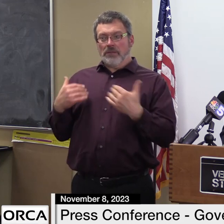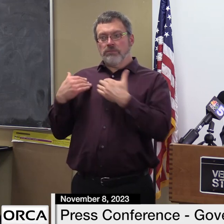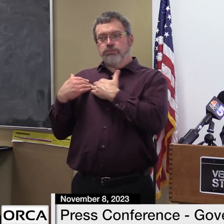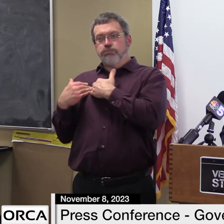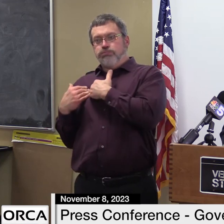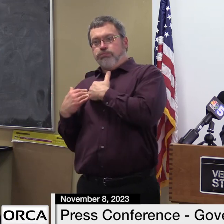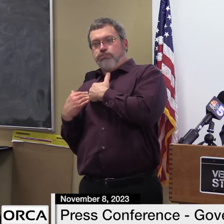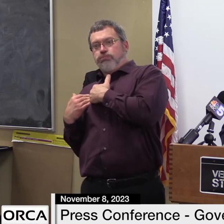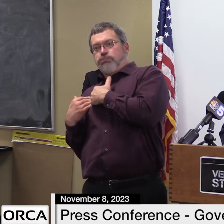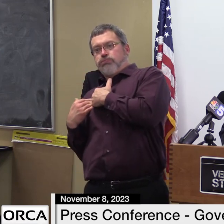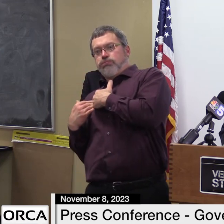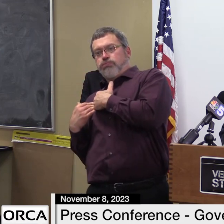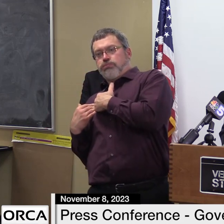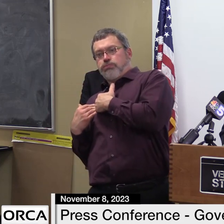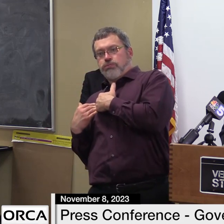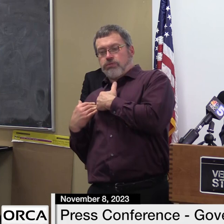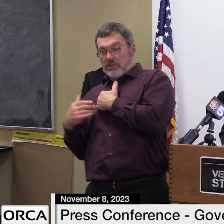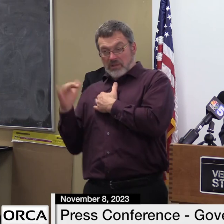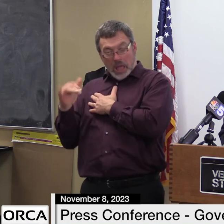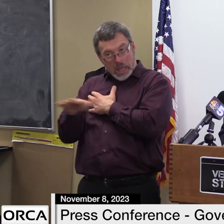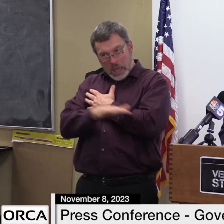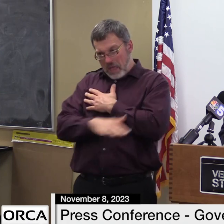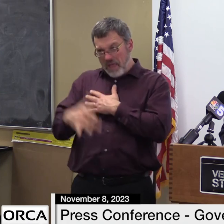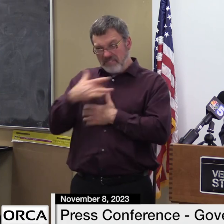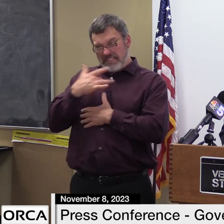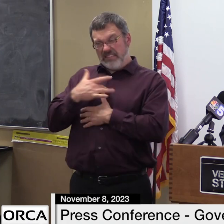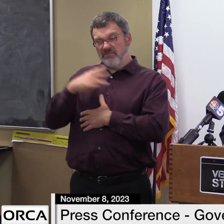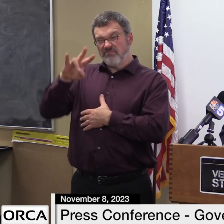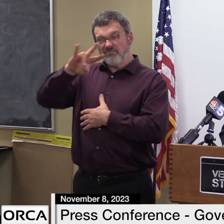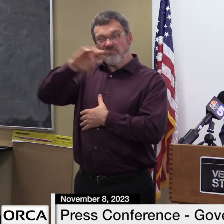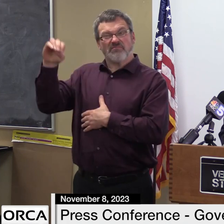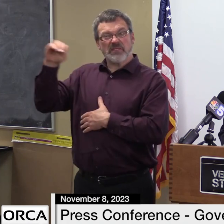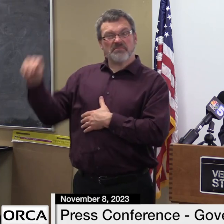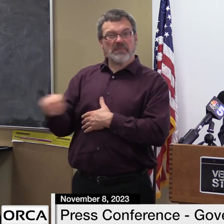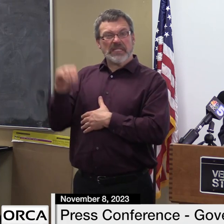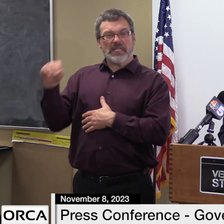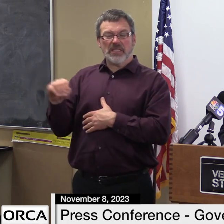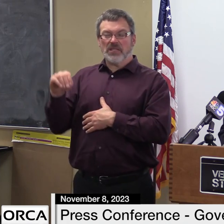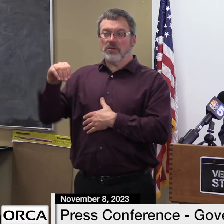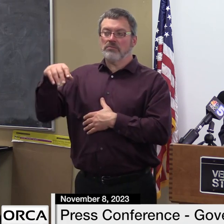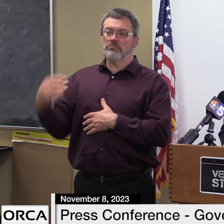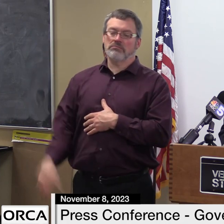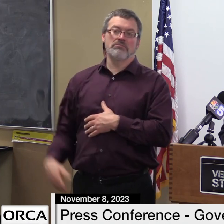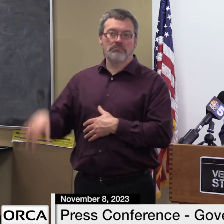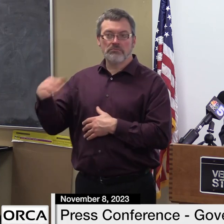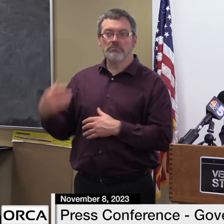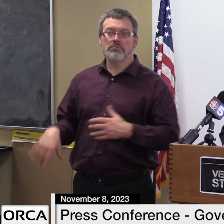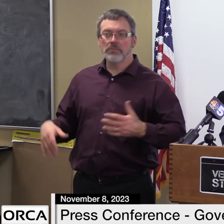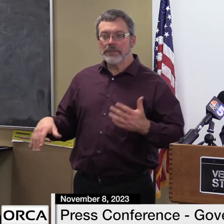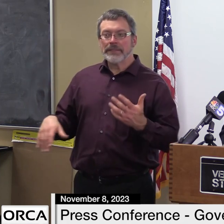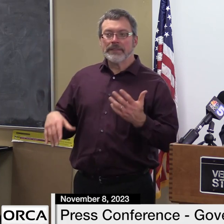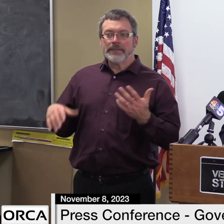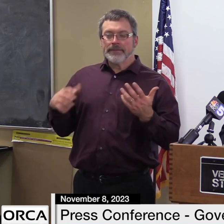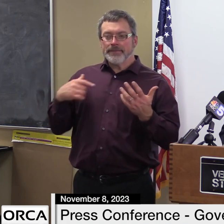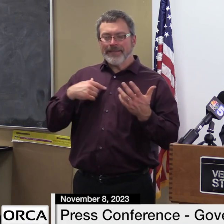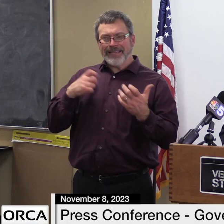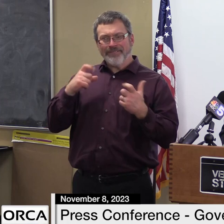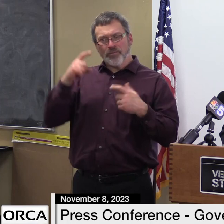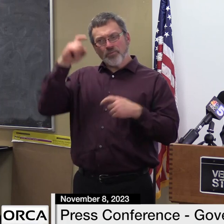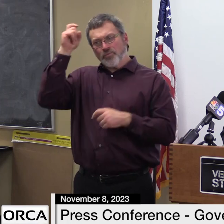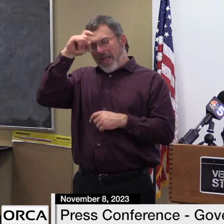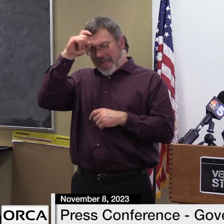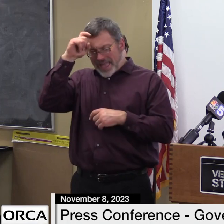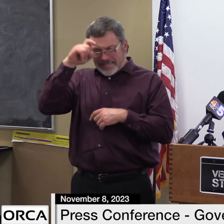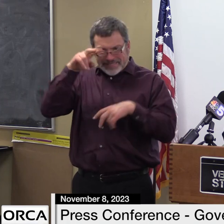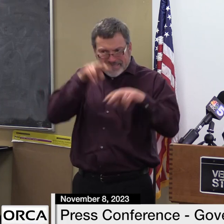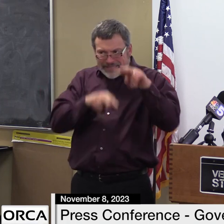$70 million. Its feasibility is questionable, and so is the wisdom of a large expansion of shelters when we don't have